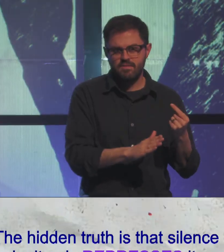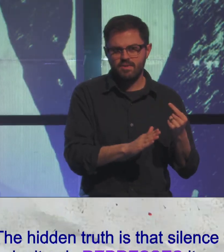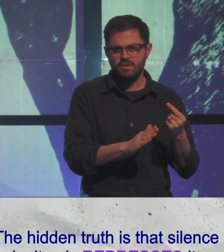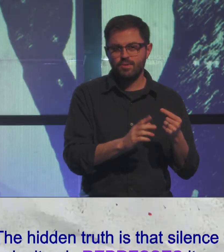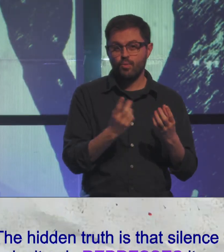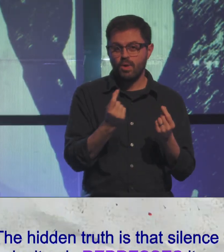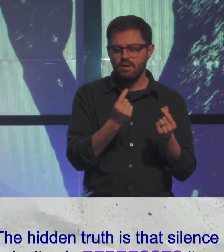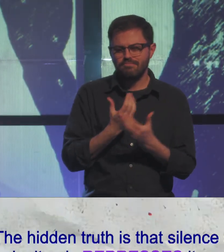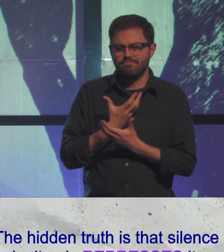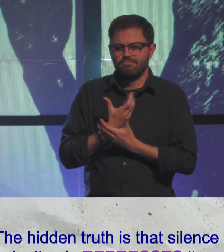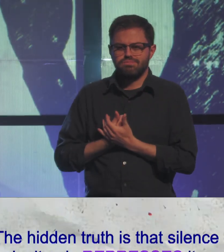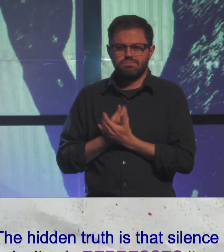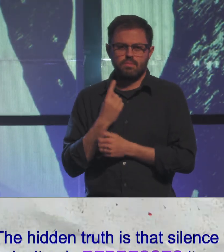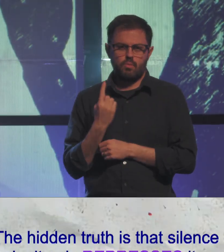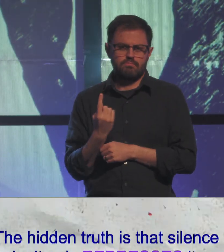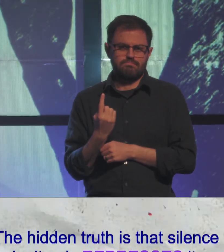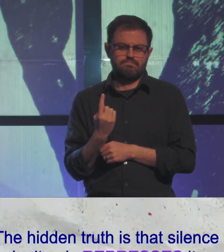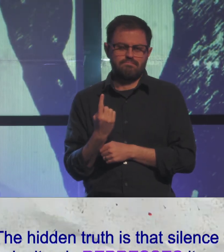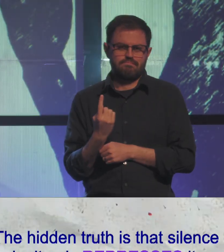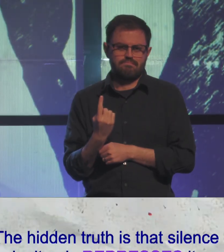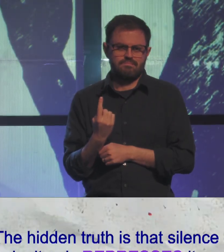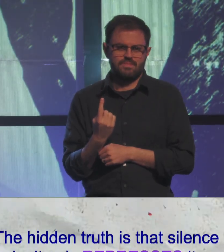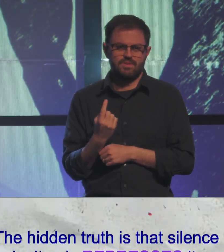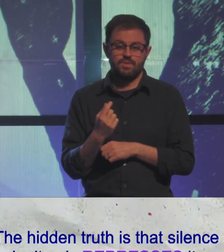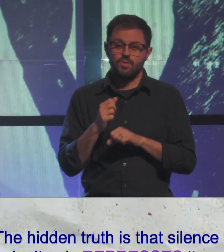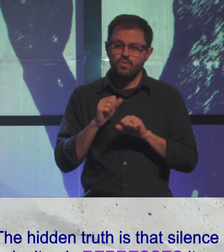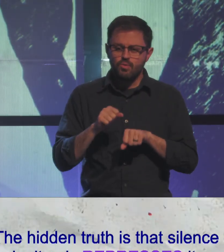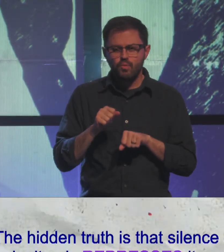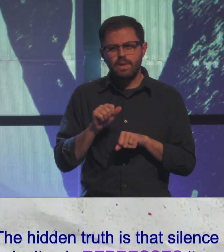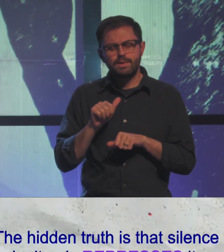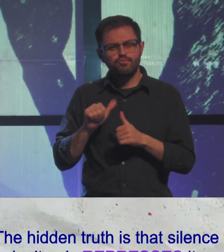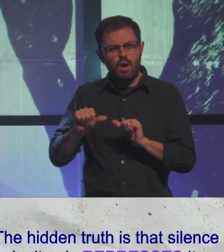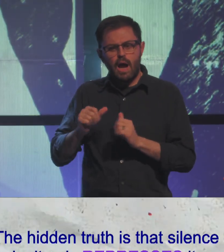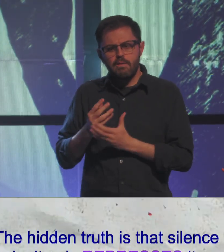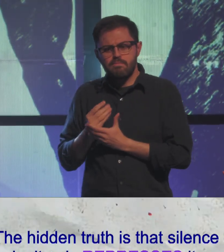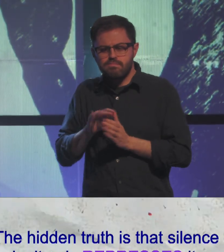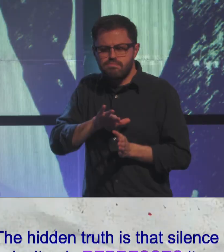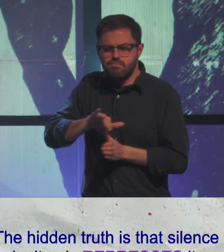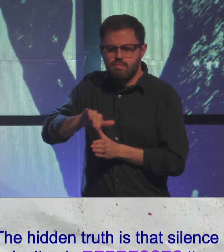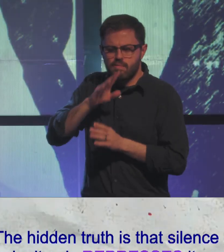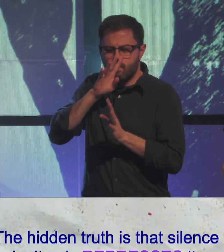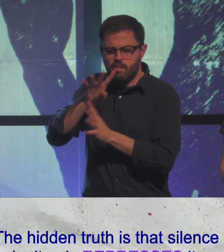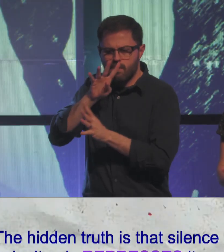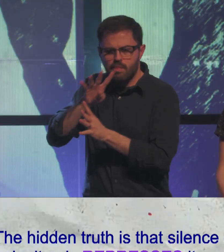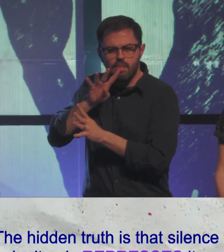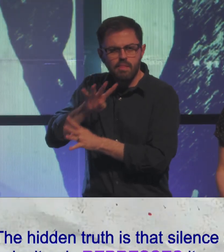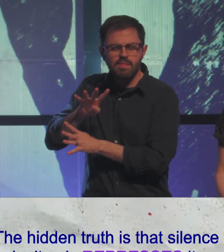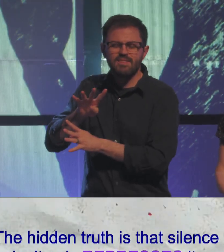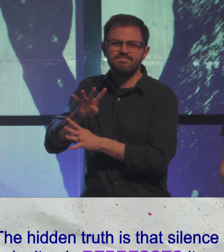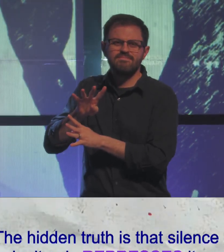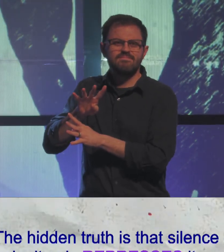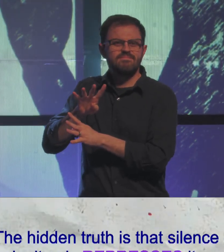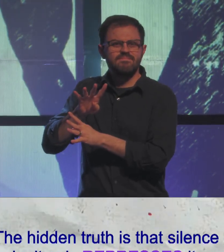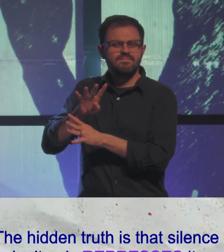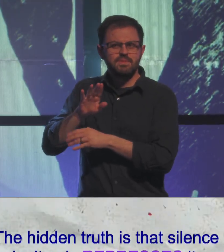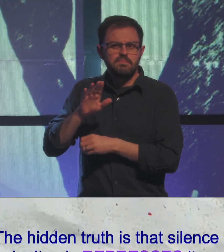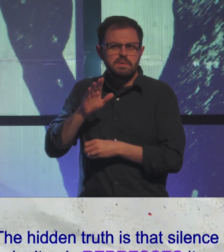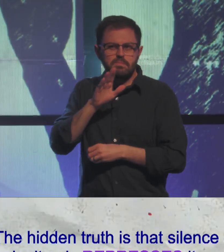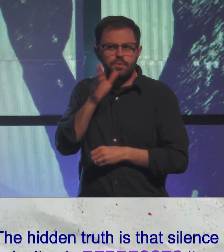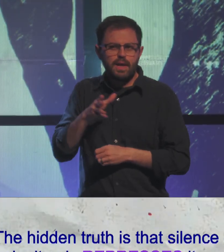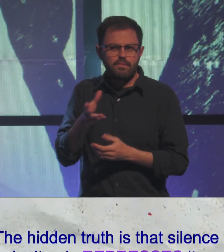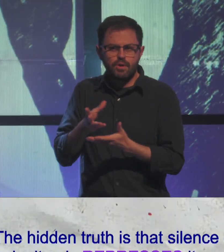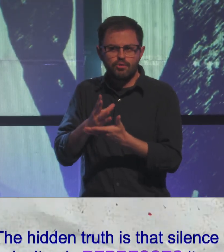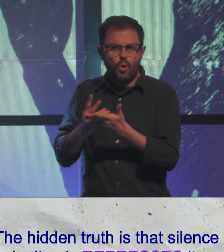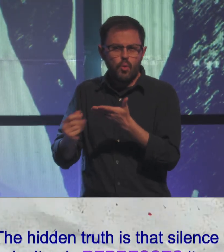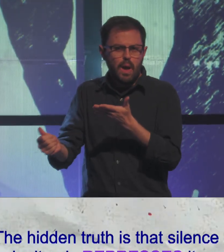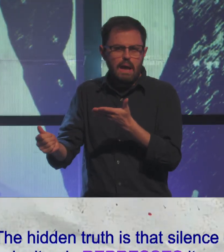only represses it. We can keep it quiet, we can push it aside, we can turn away from it, but it's not going